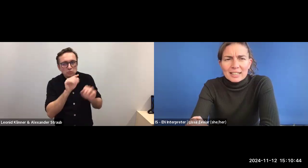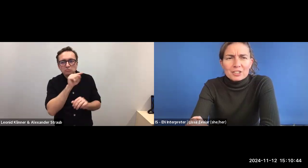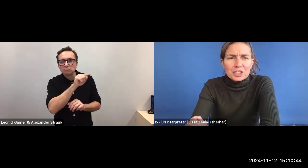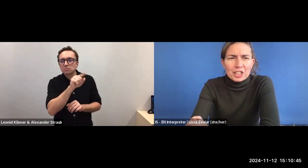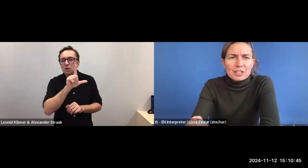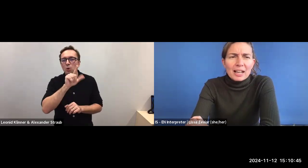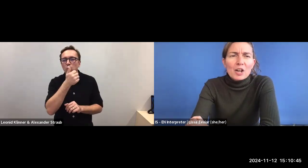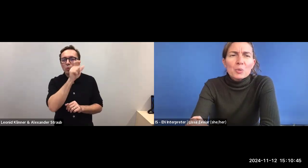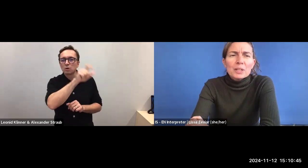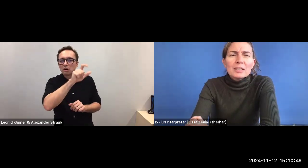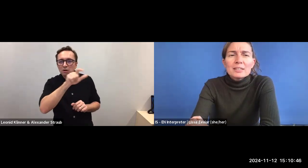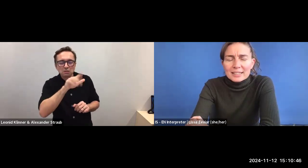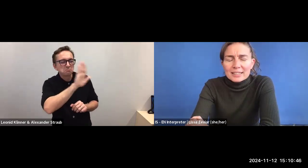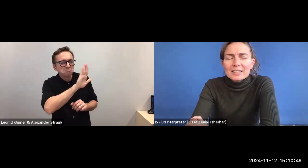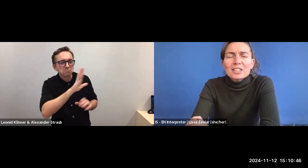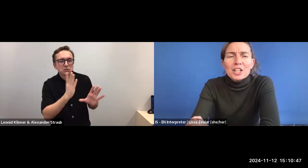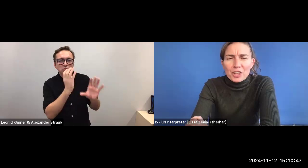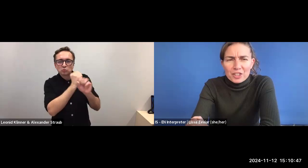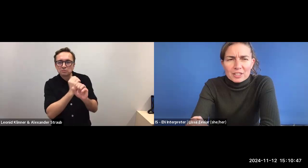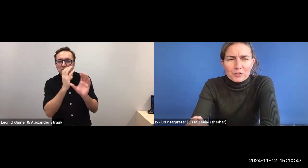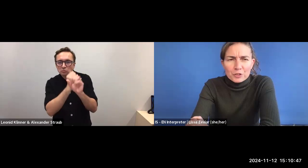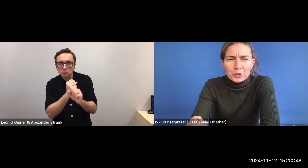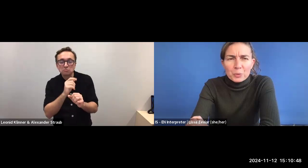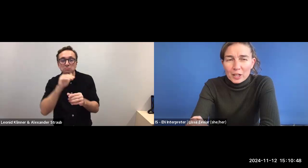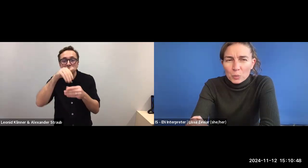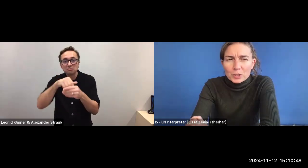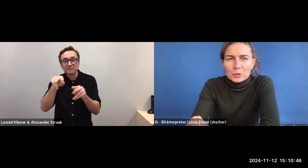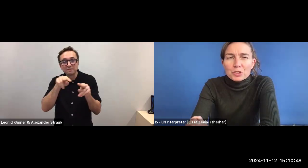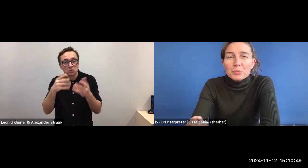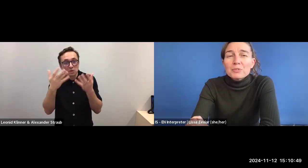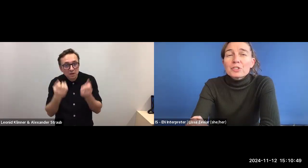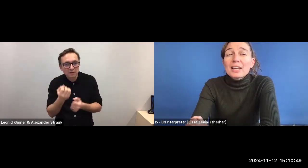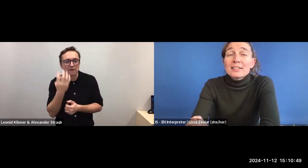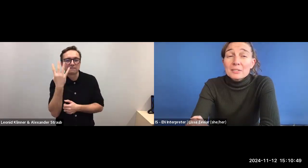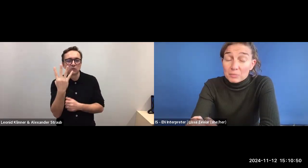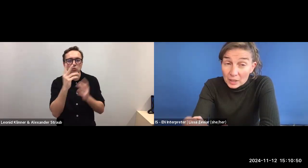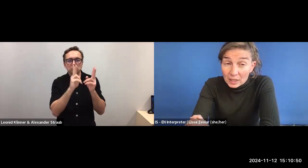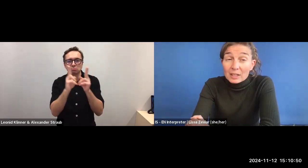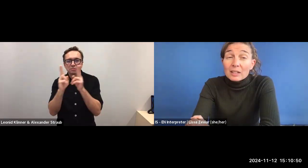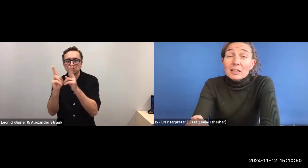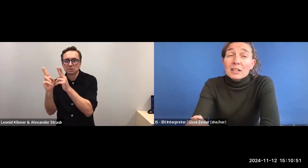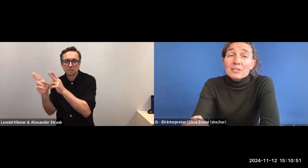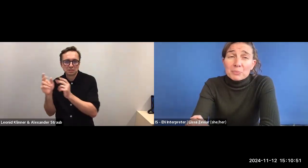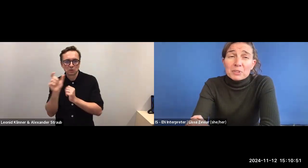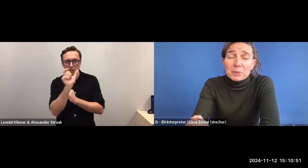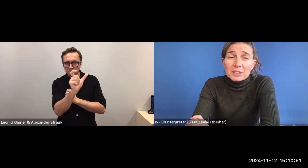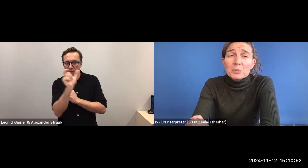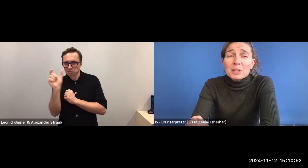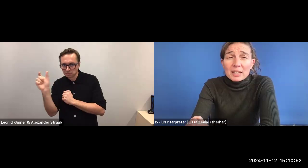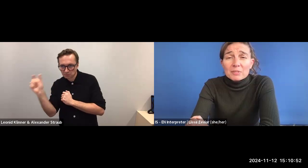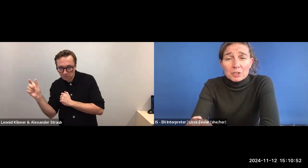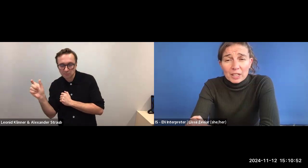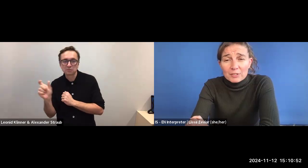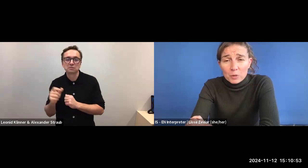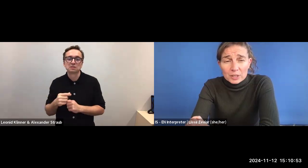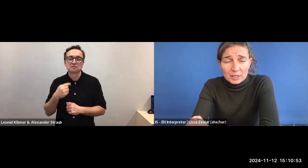Earlier, Alexander shared how we tested this first with L1 users. We first had the receptive piece.